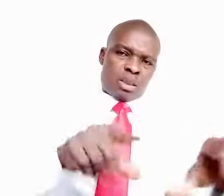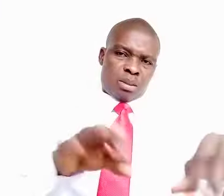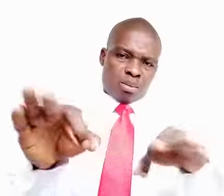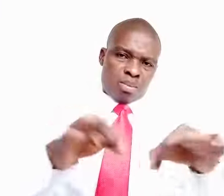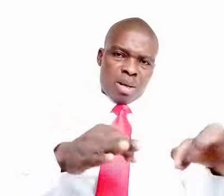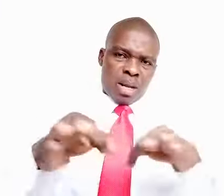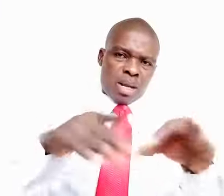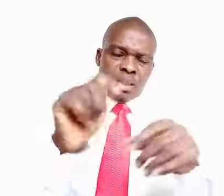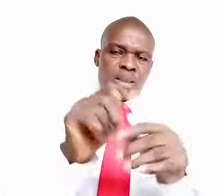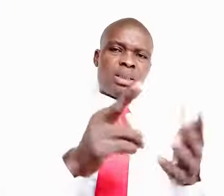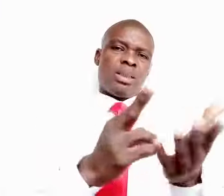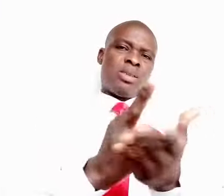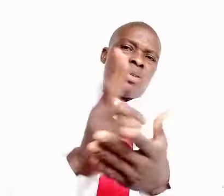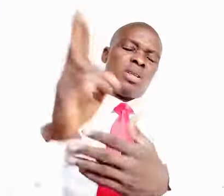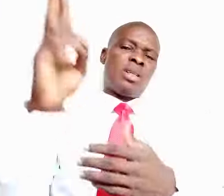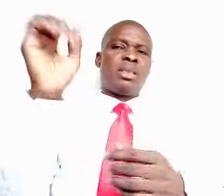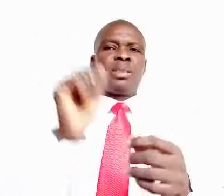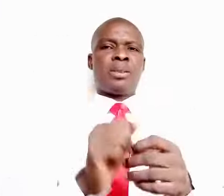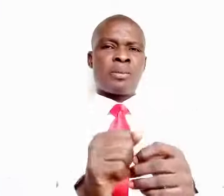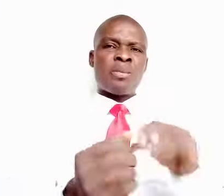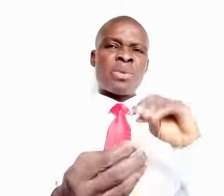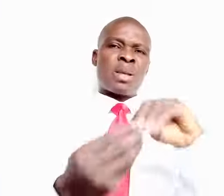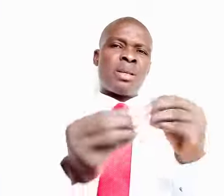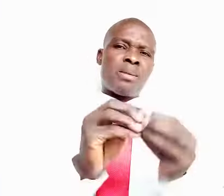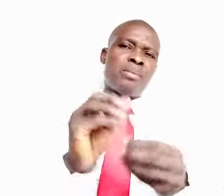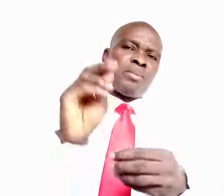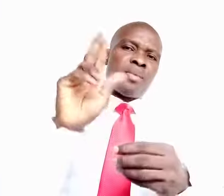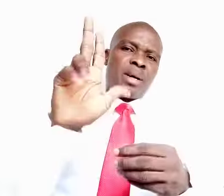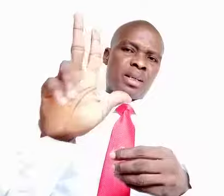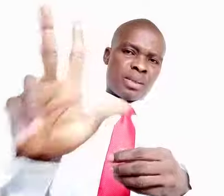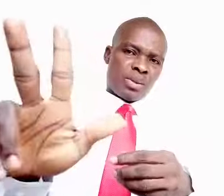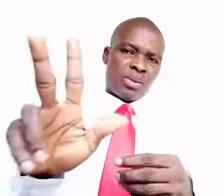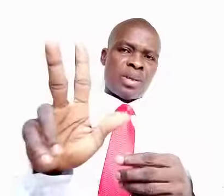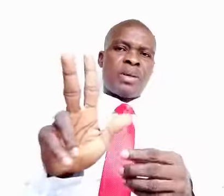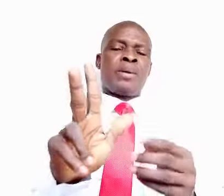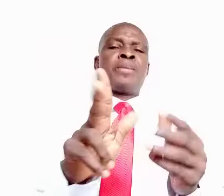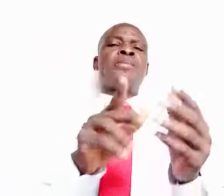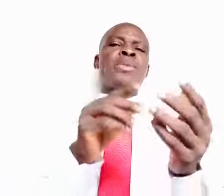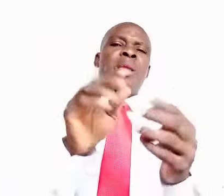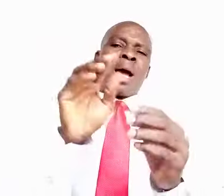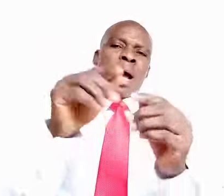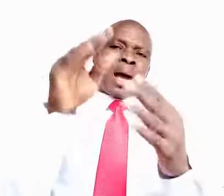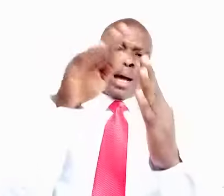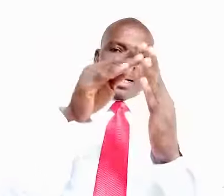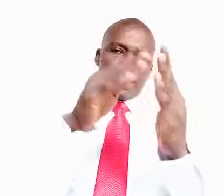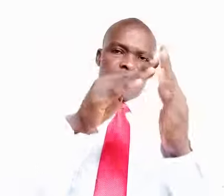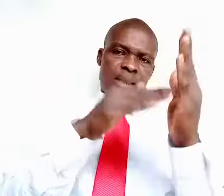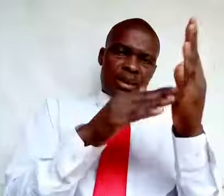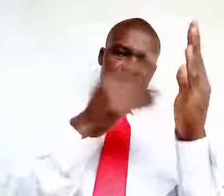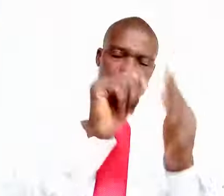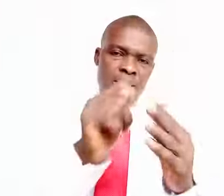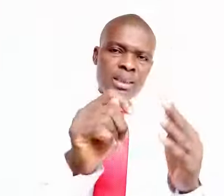dishonesty. Three, identify the consequences of dishonesty. And four, differentiate